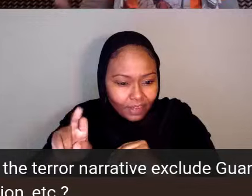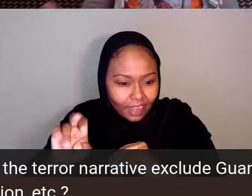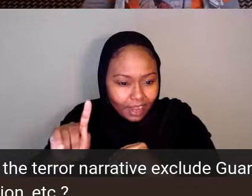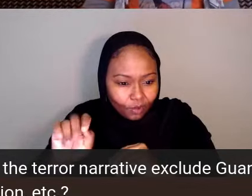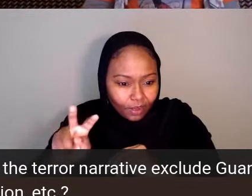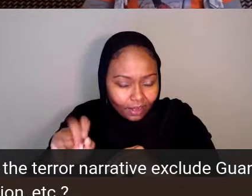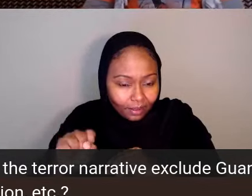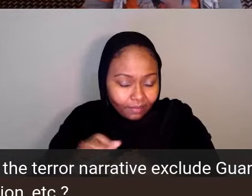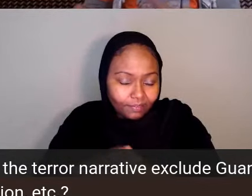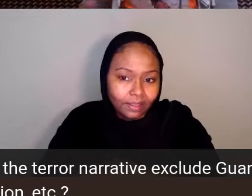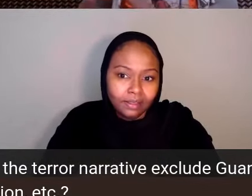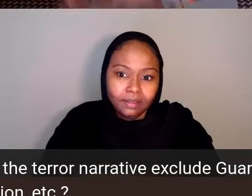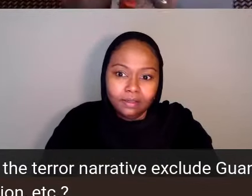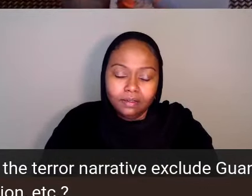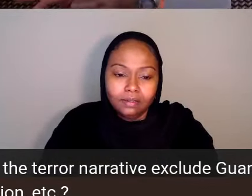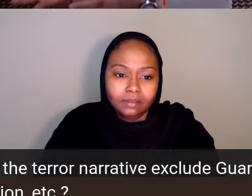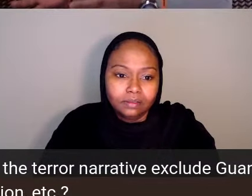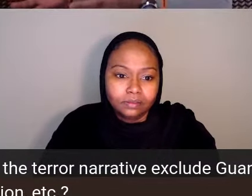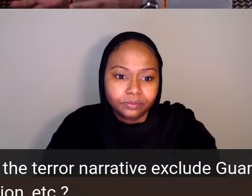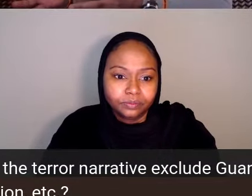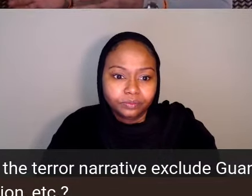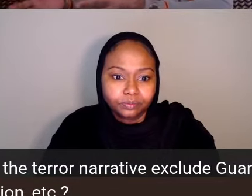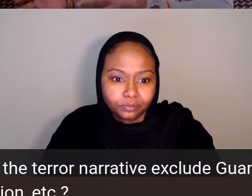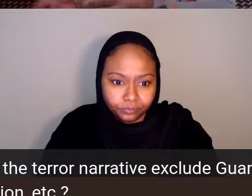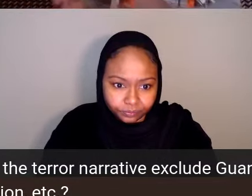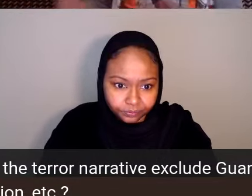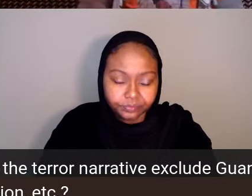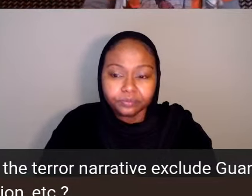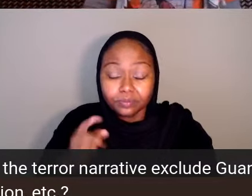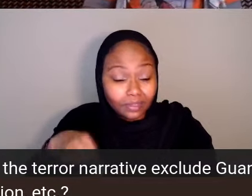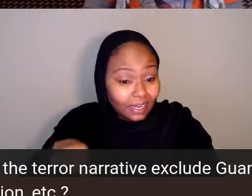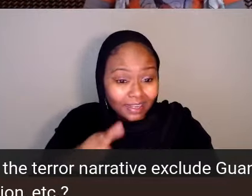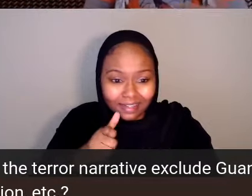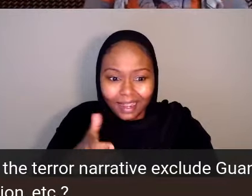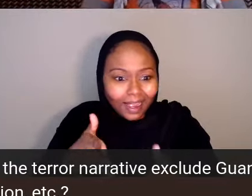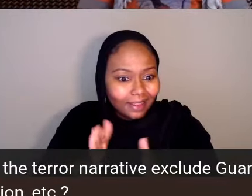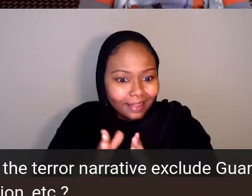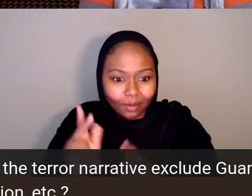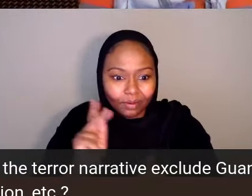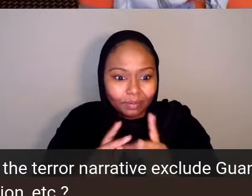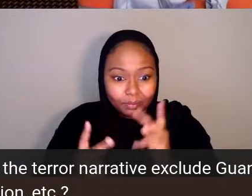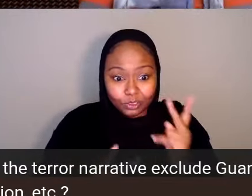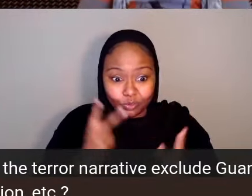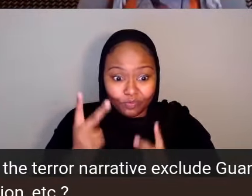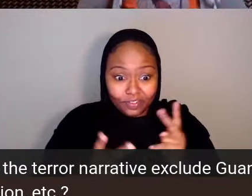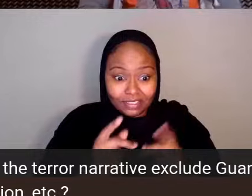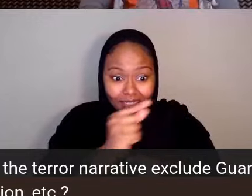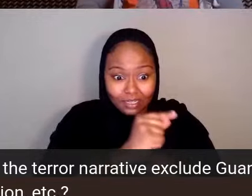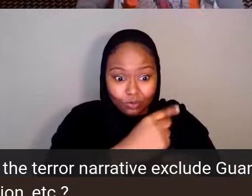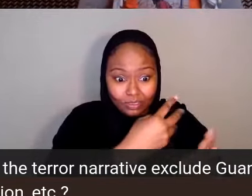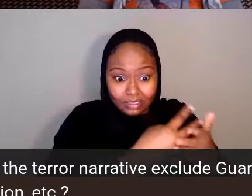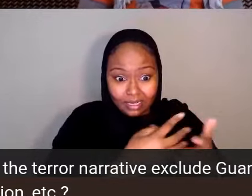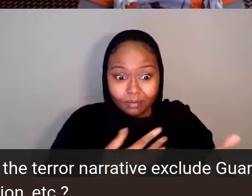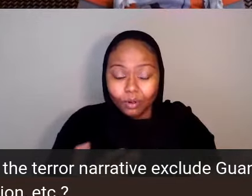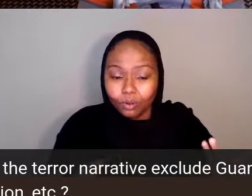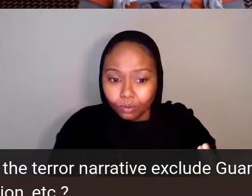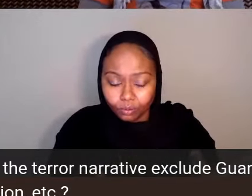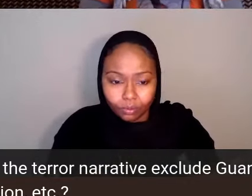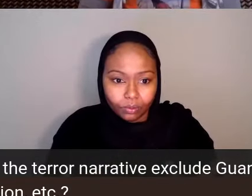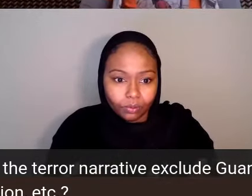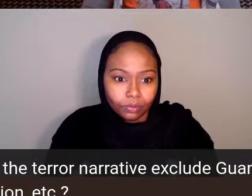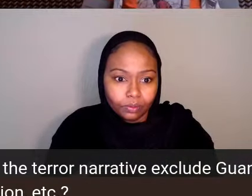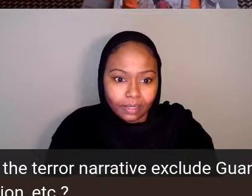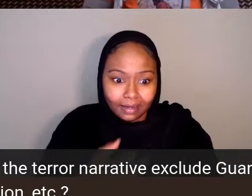kind of freedom for journalists to go to visit Guantánamo. And I have talked to many journalists who visit